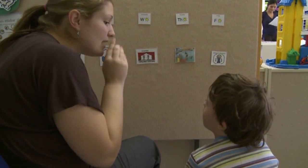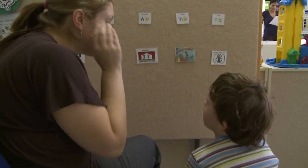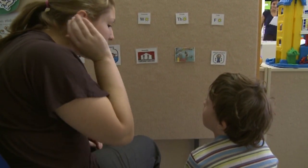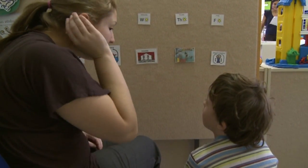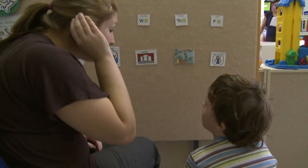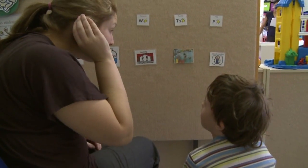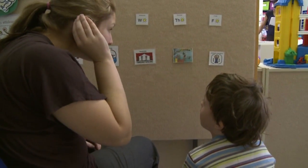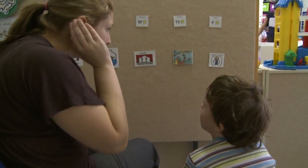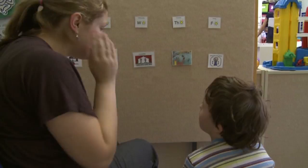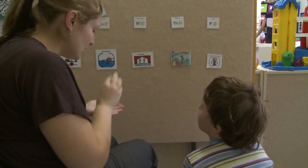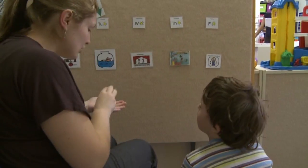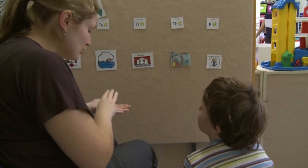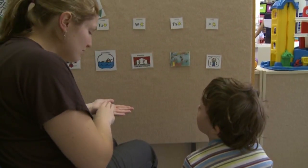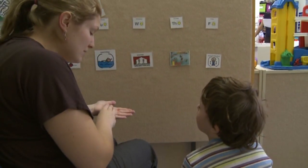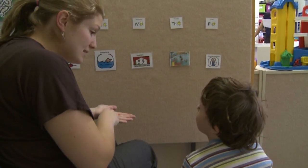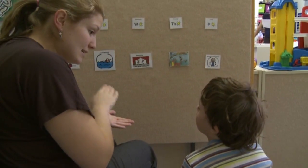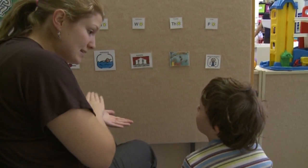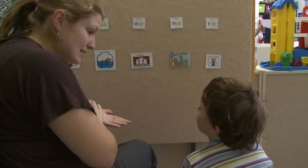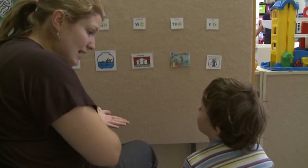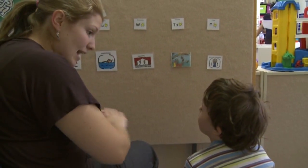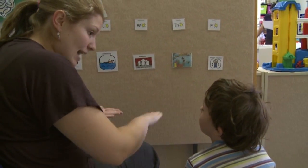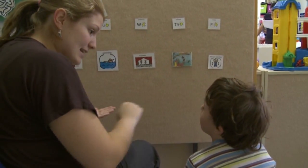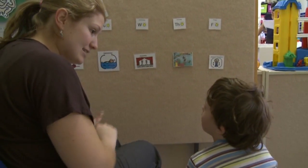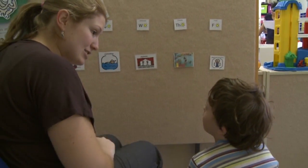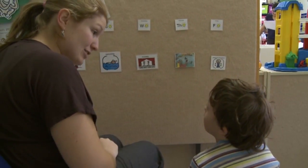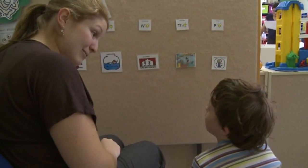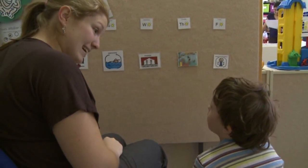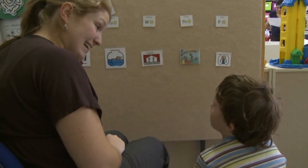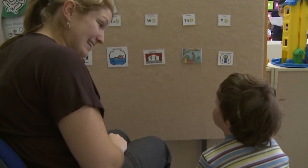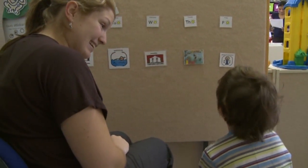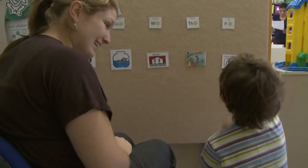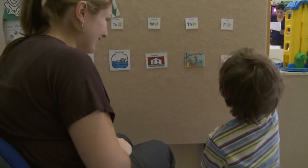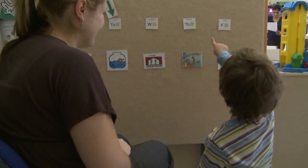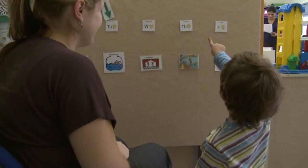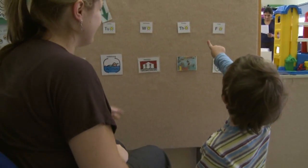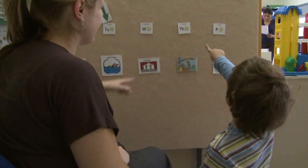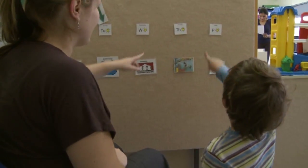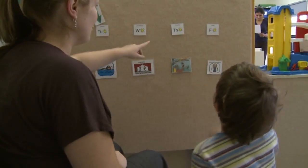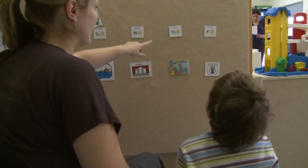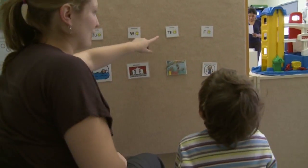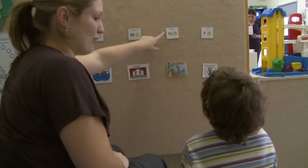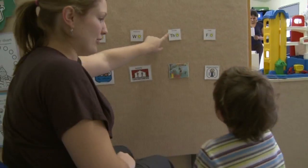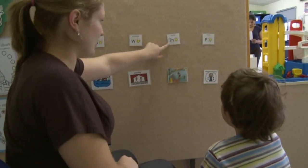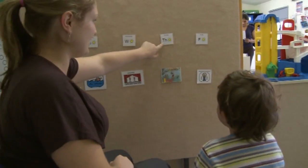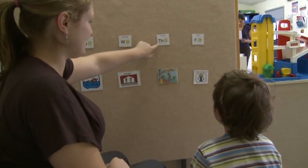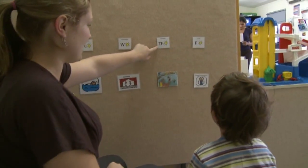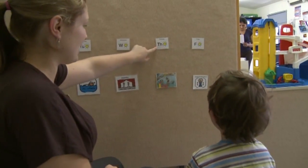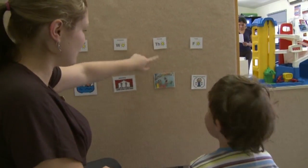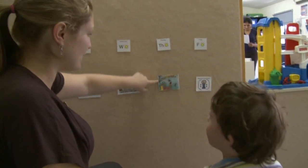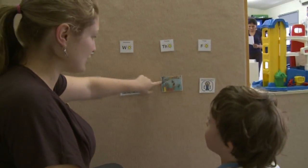quietly and listen to Mrs. H, don't we? Mm. Oh, and on Thursday, what are we